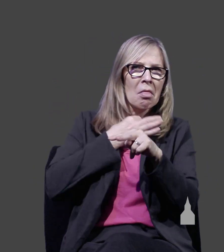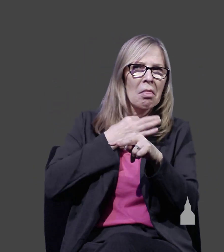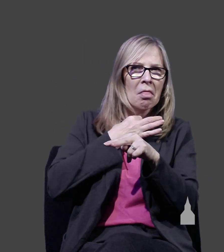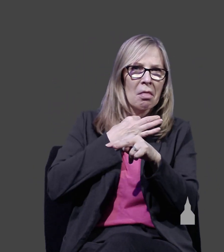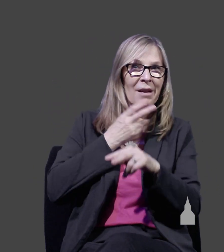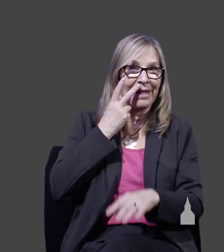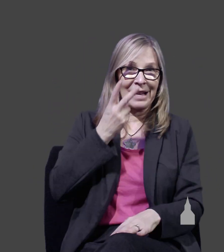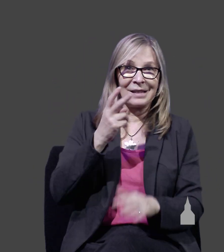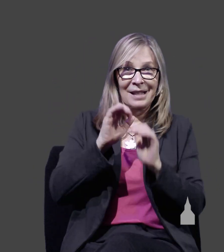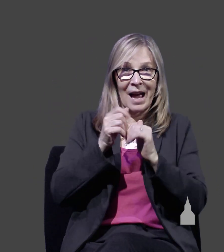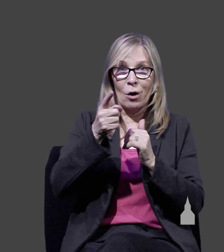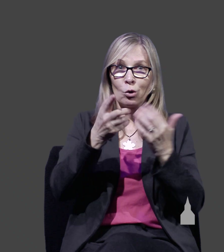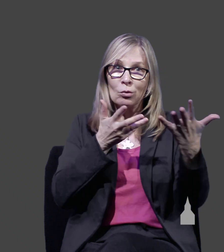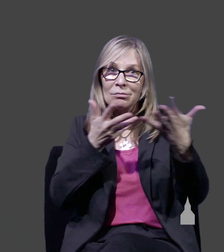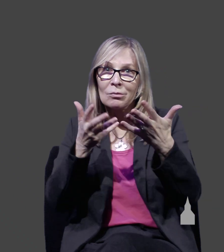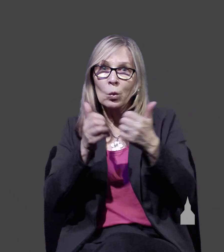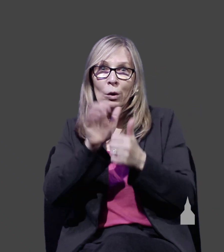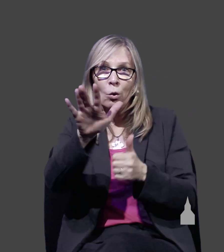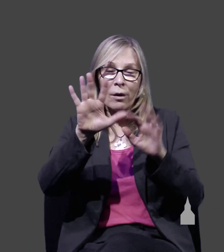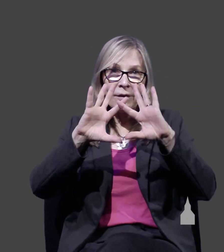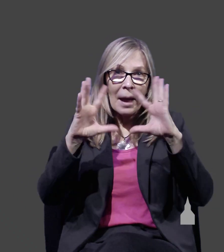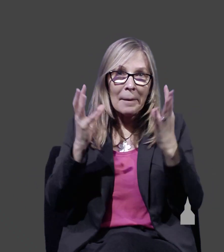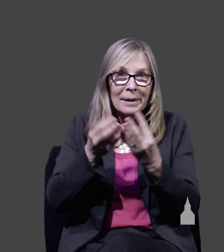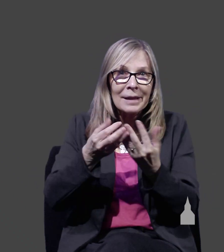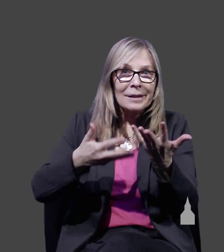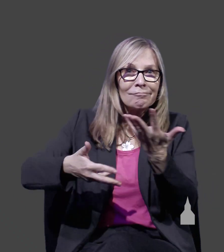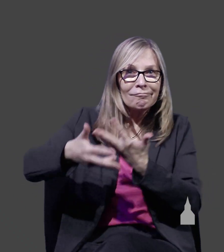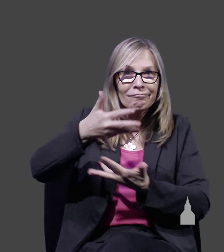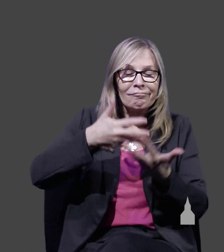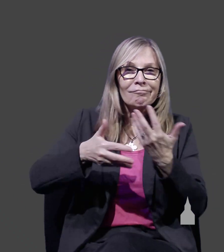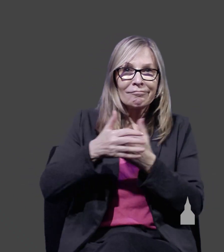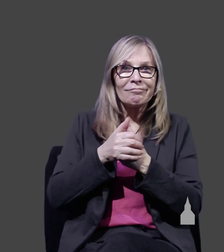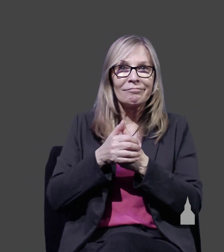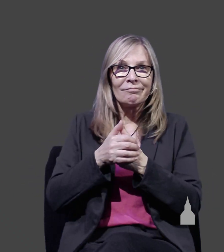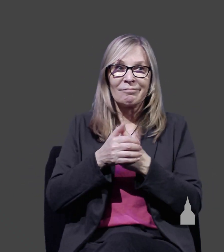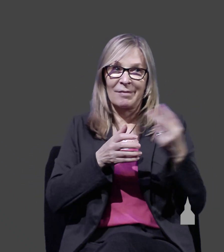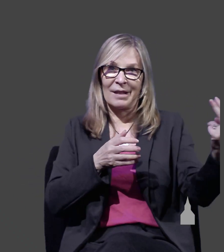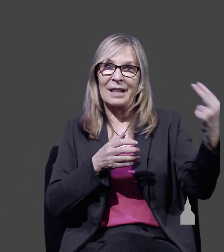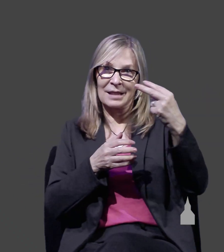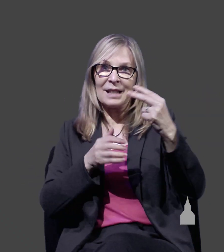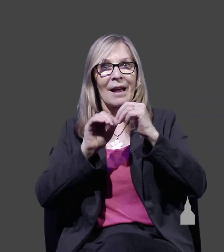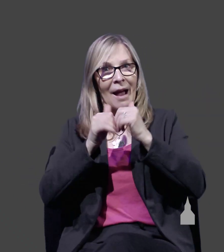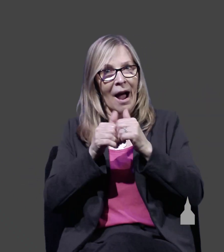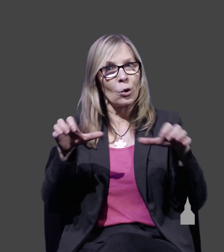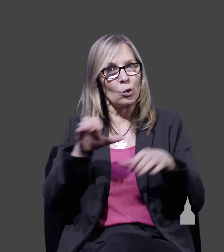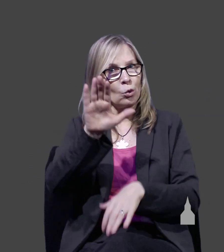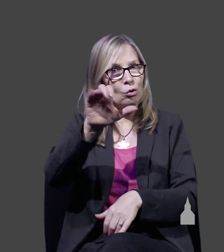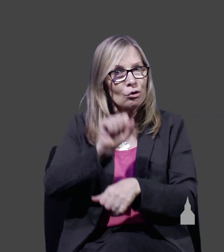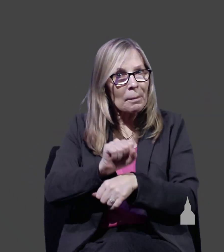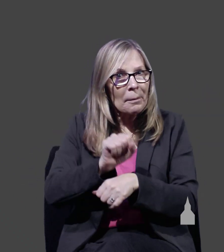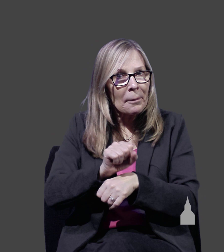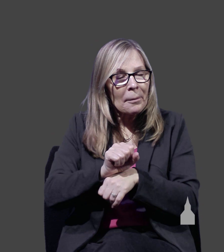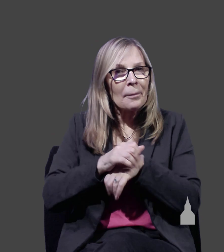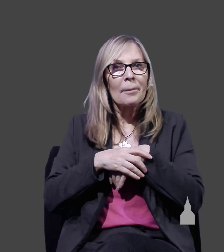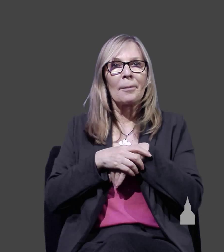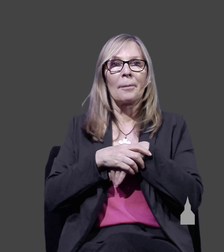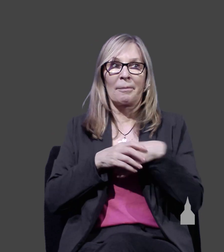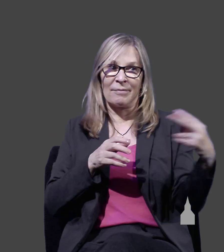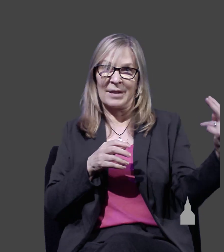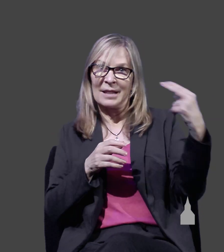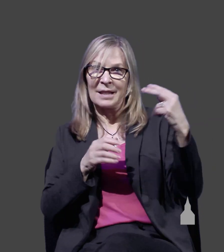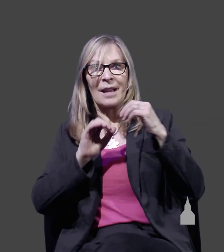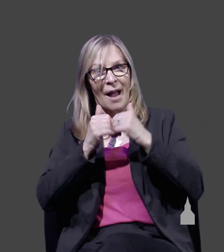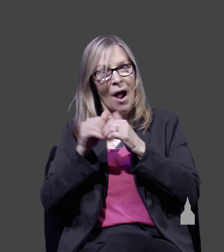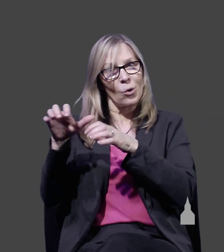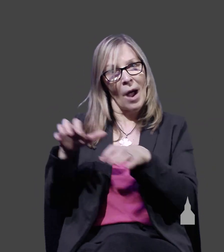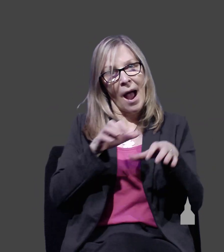They see how you treat your family if they interact with you. They see how you do your job. They see